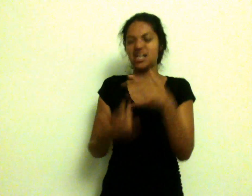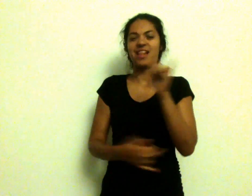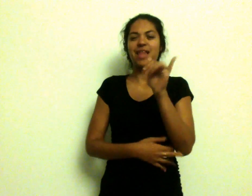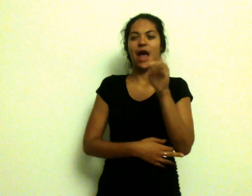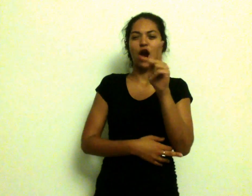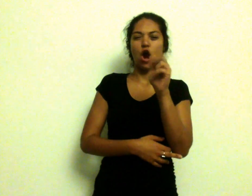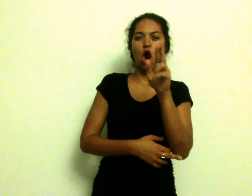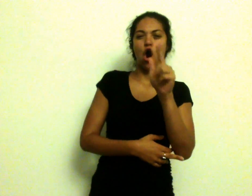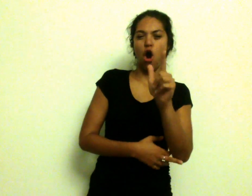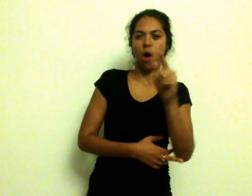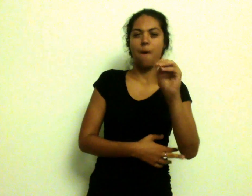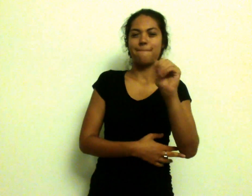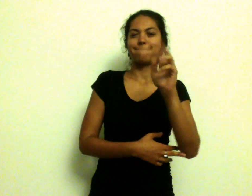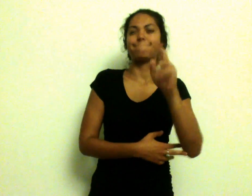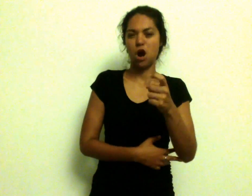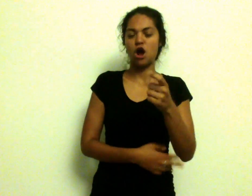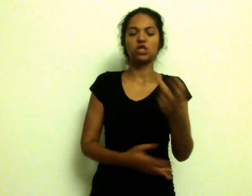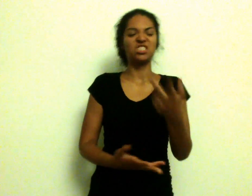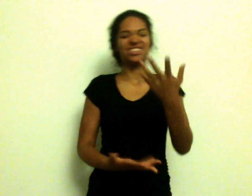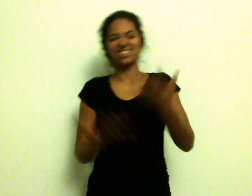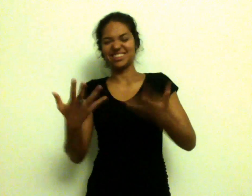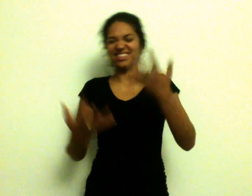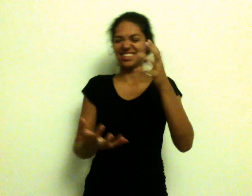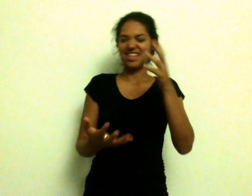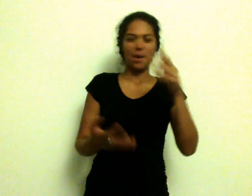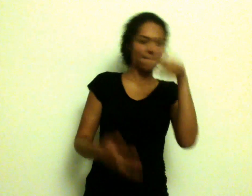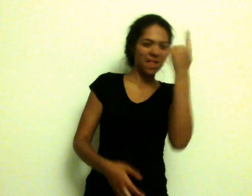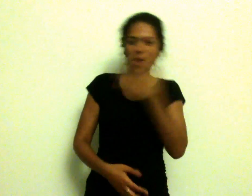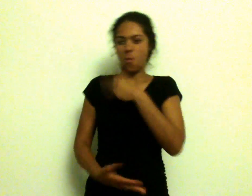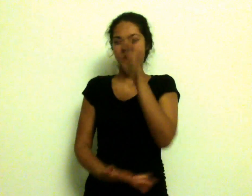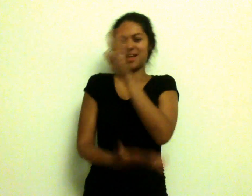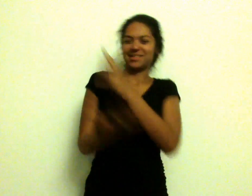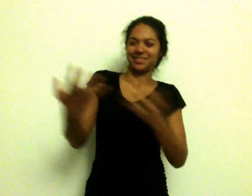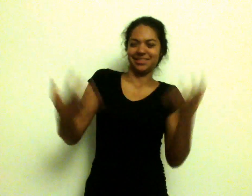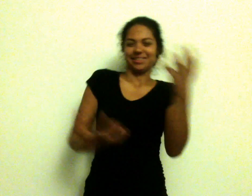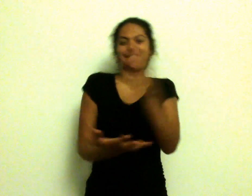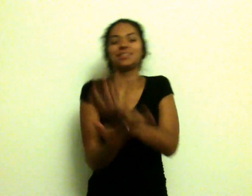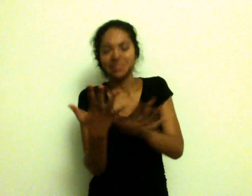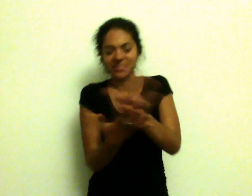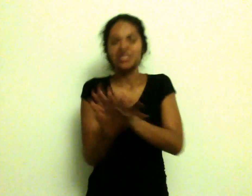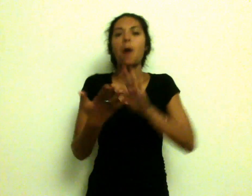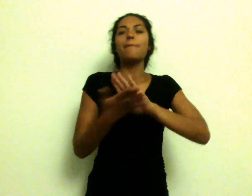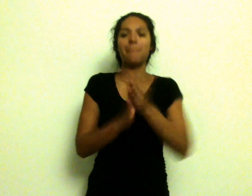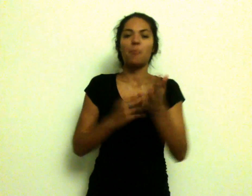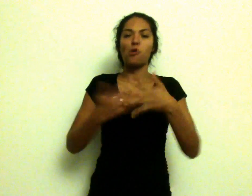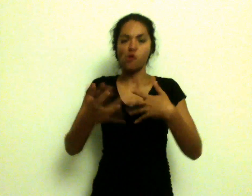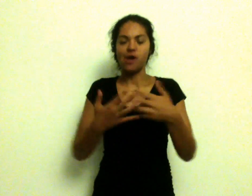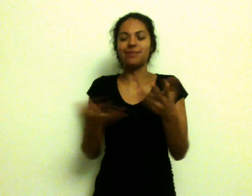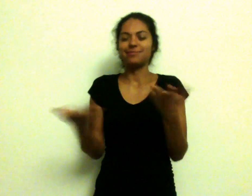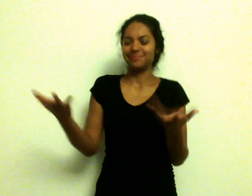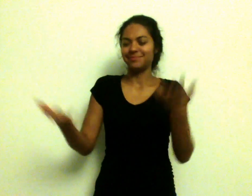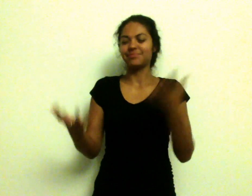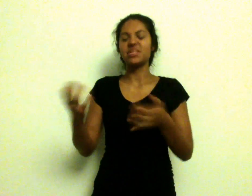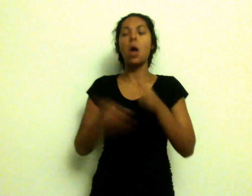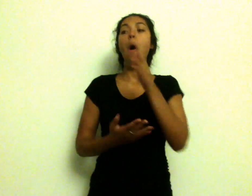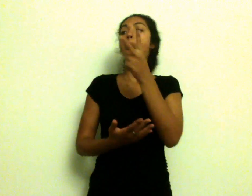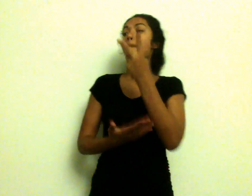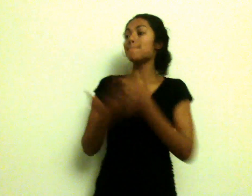and the employee, find middle ground and bring them right in that median, as it were. So he said, this both and does not deal with things